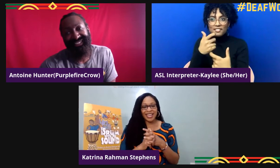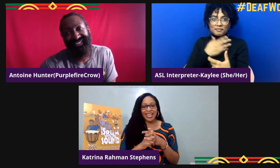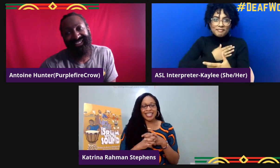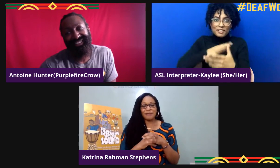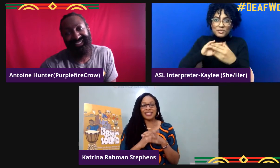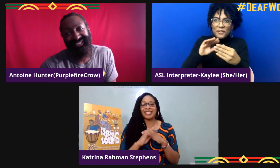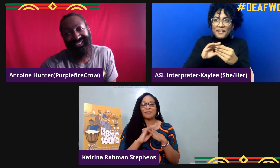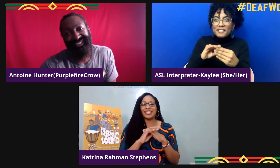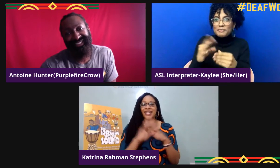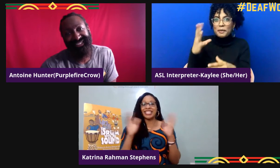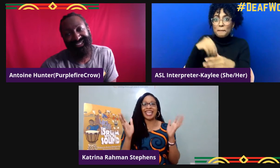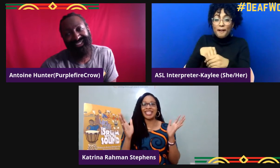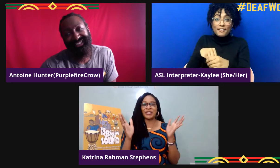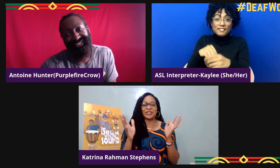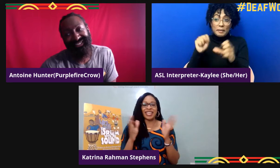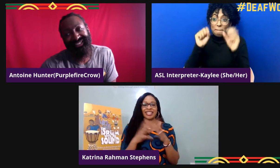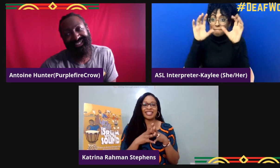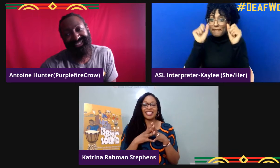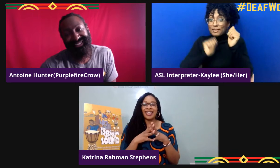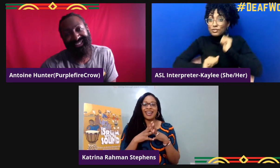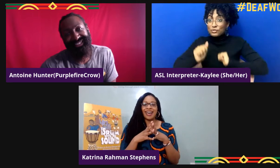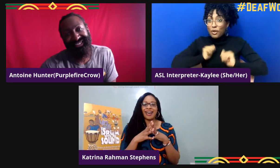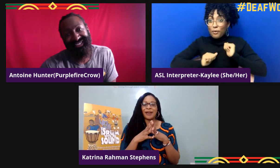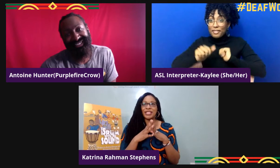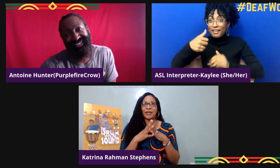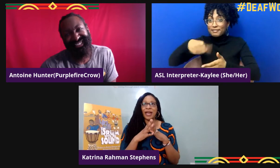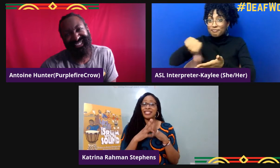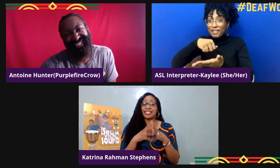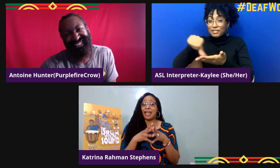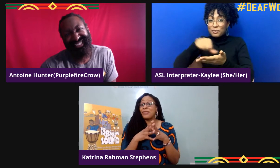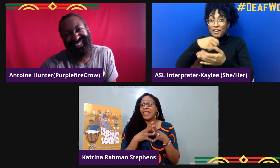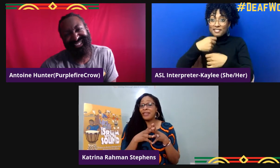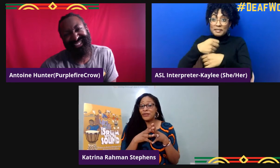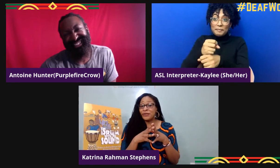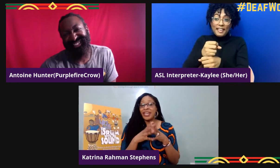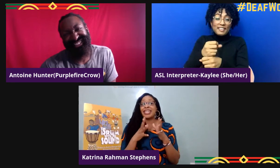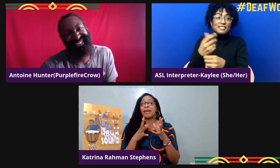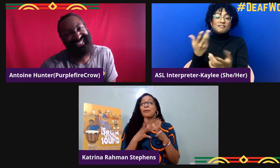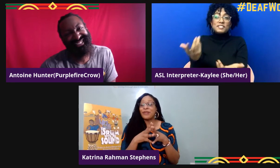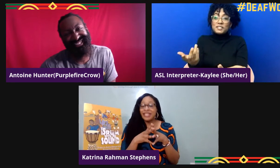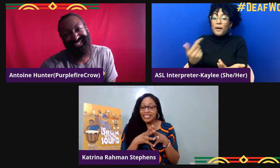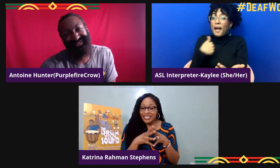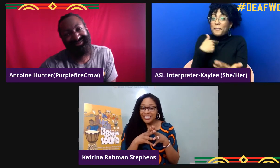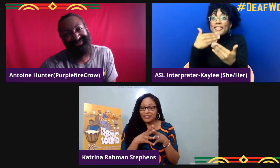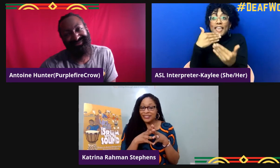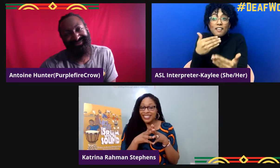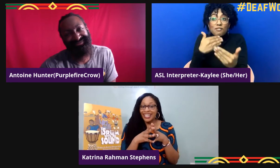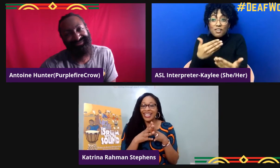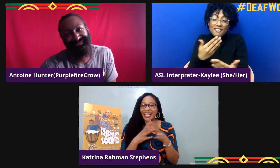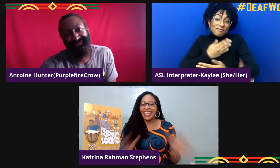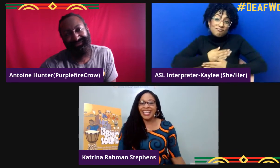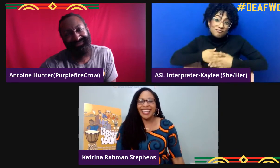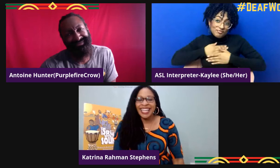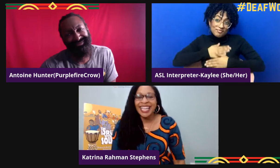show that Mr. Hunter has created. So I'm thankful and I'm appreciative.